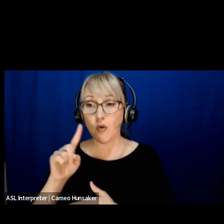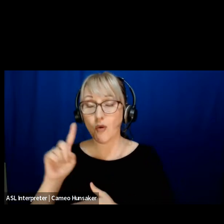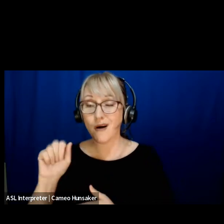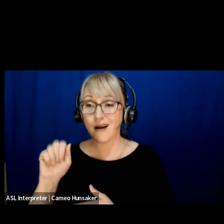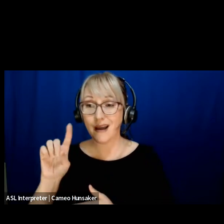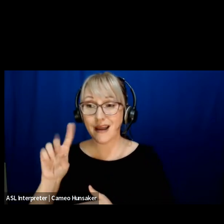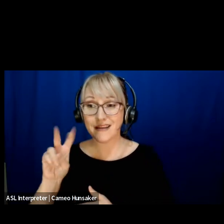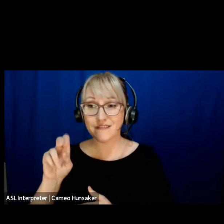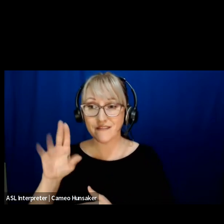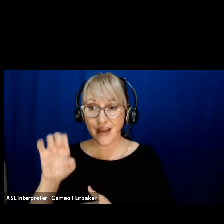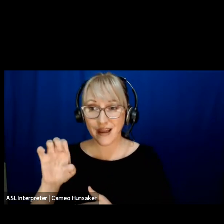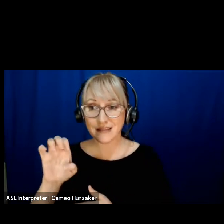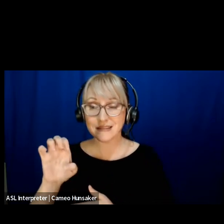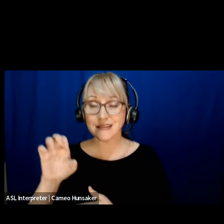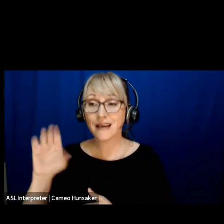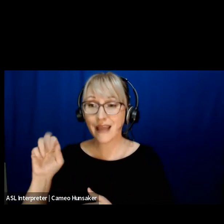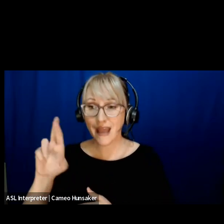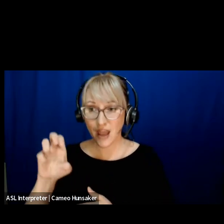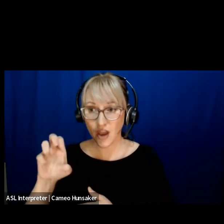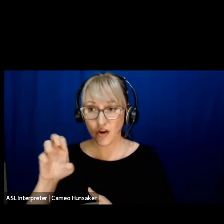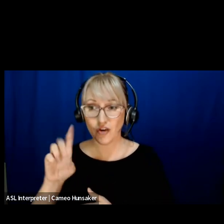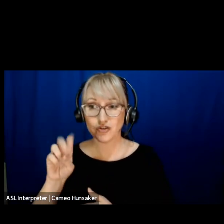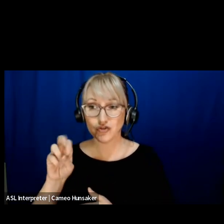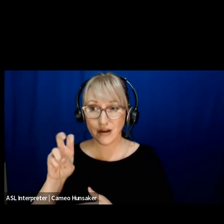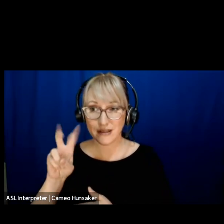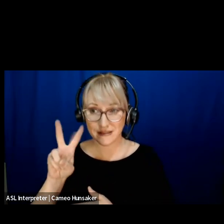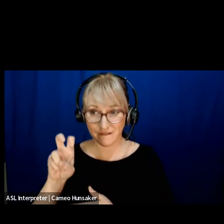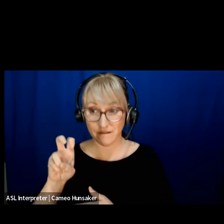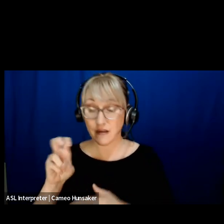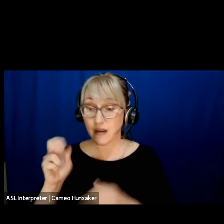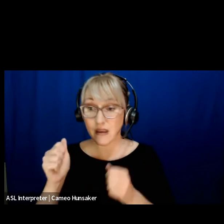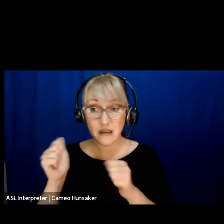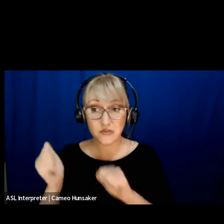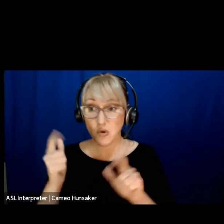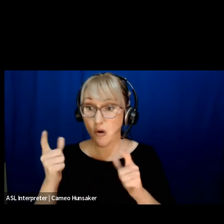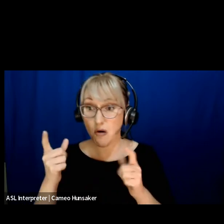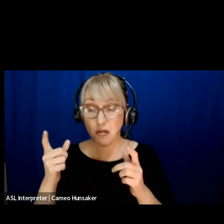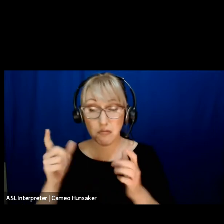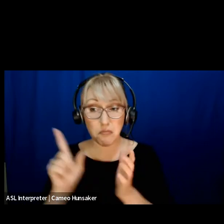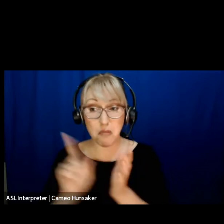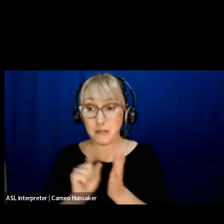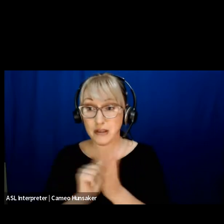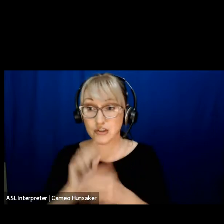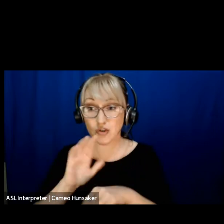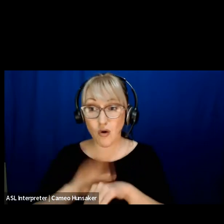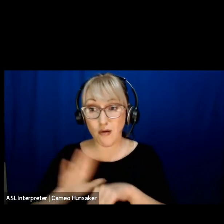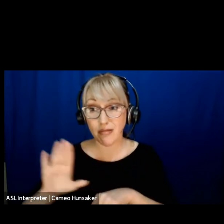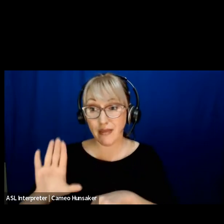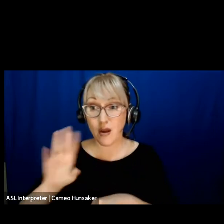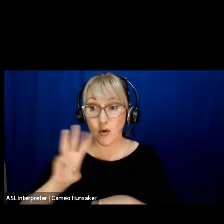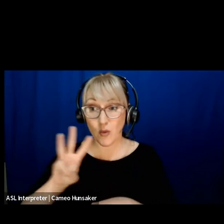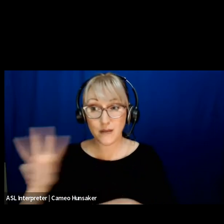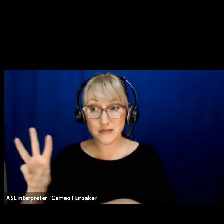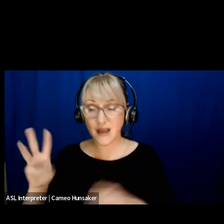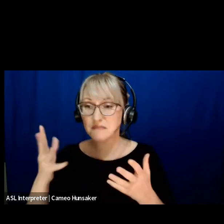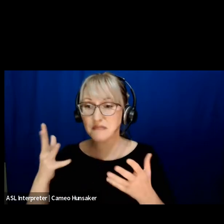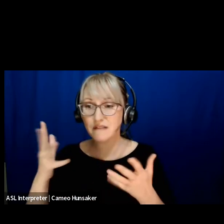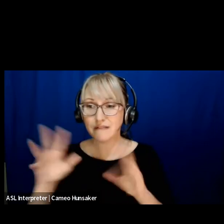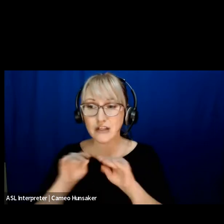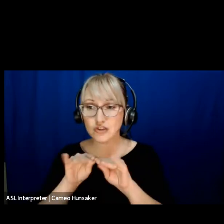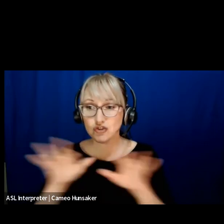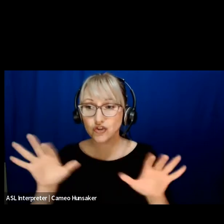Directive. And this is all published on their website, and they've sent out a press release with this